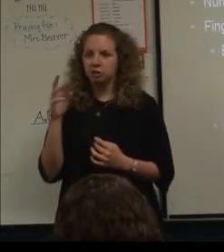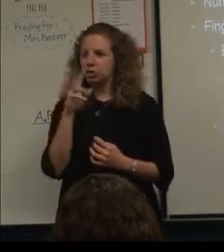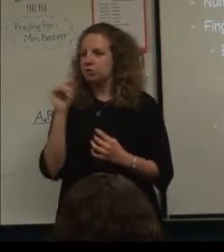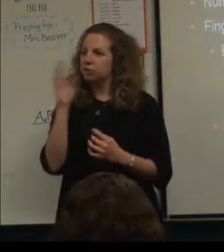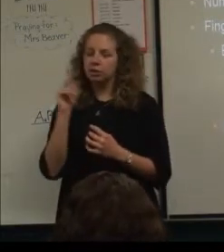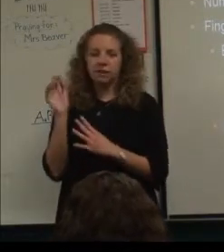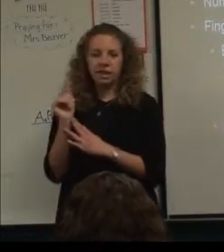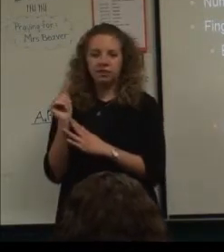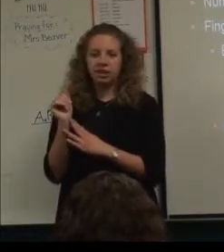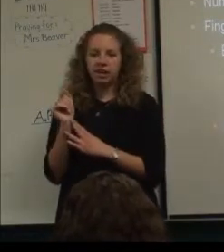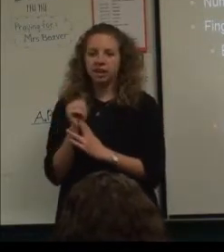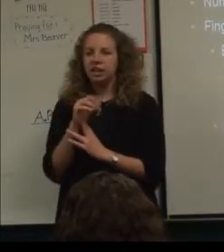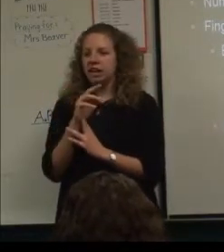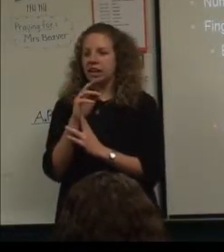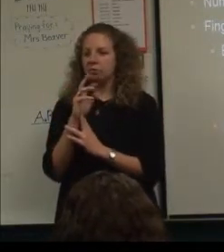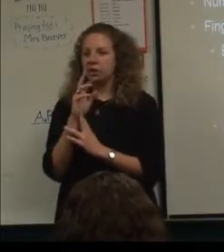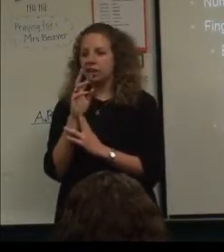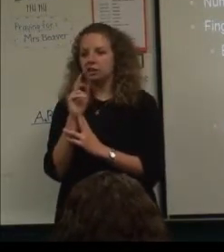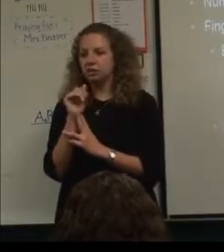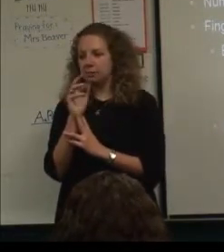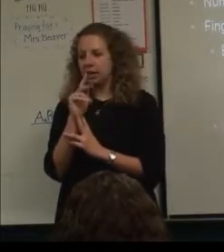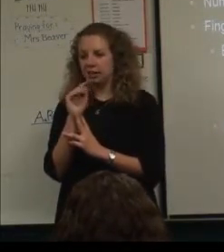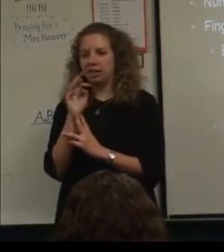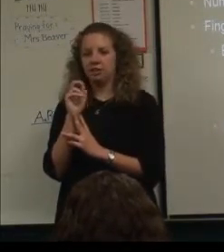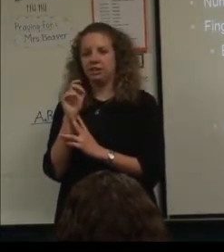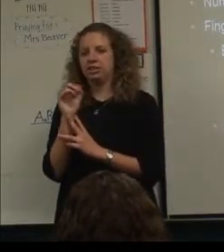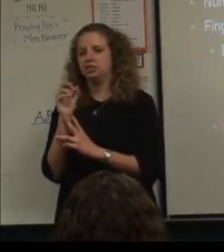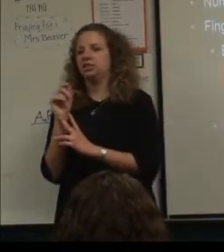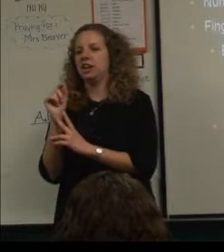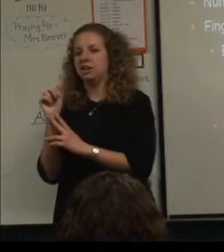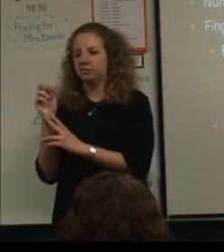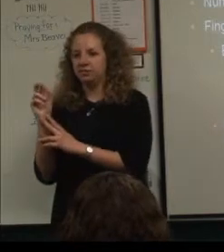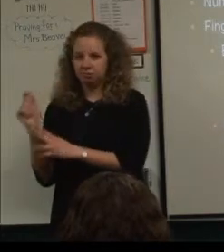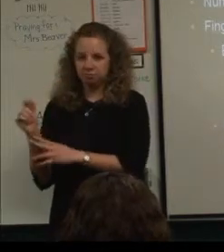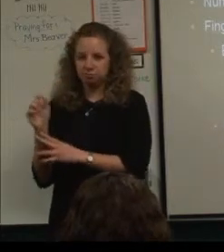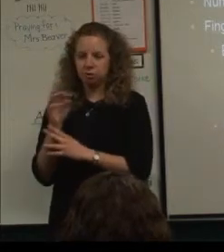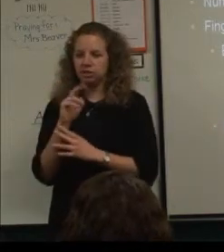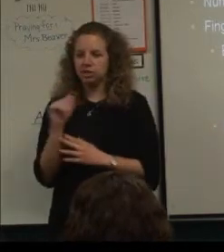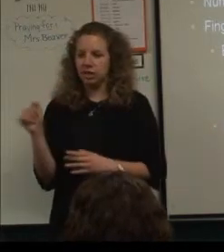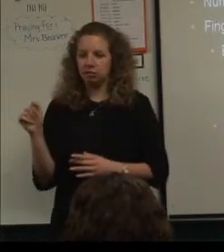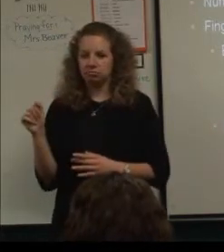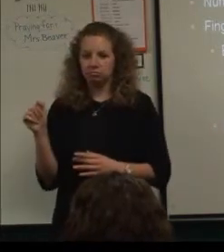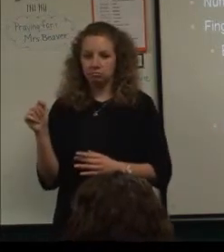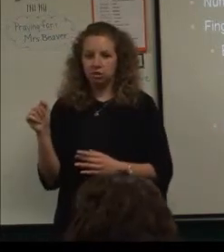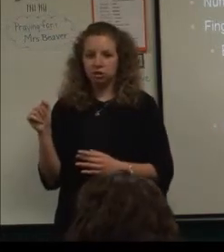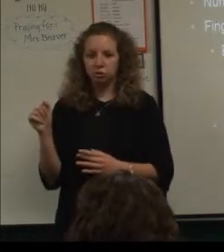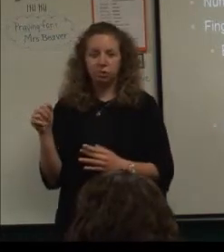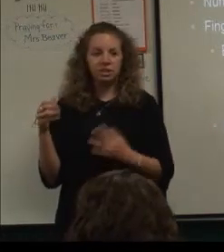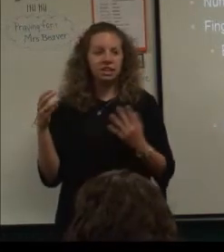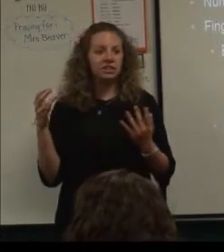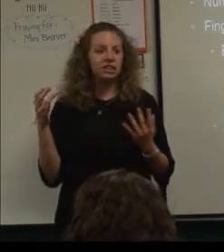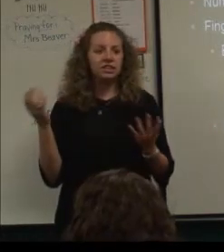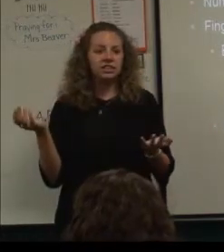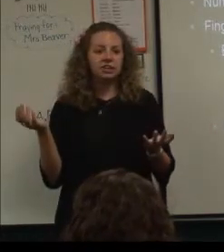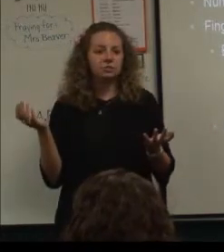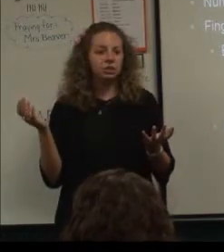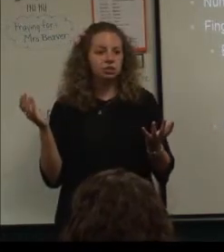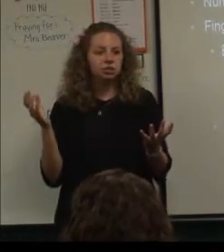So I don't fully make every letter, and when I do like make a letter, then it's just kind of mostly there. So, but then again, like let's say it was a